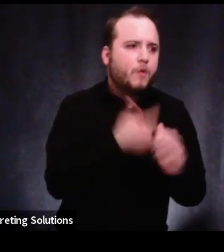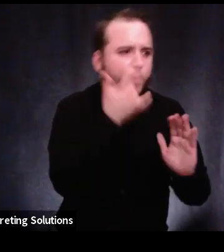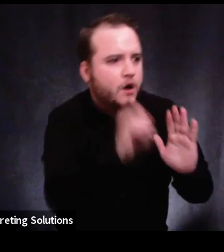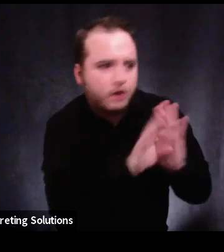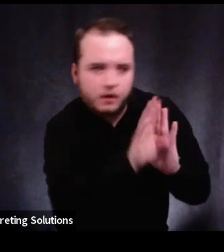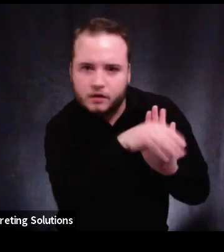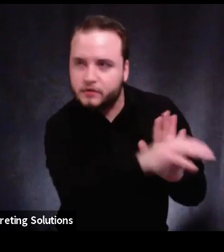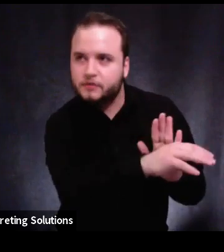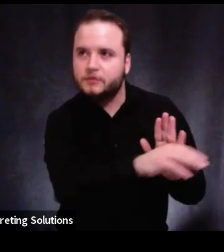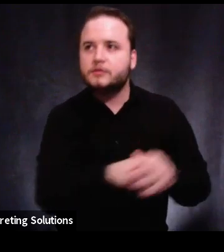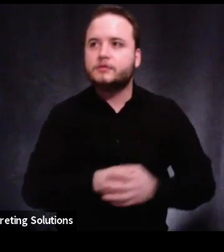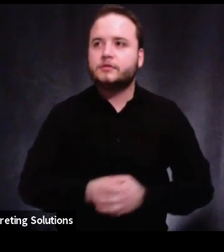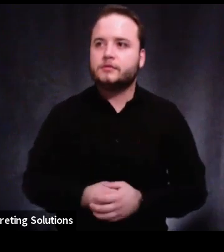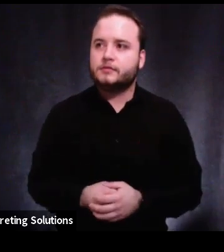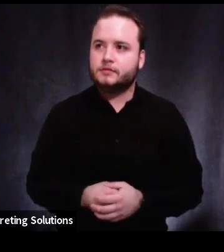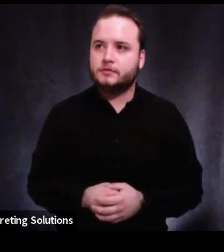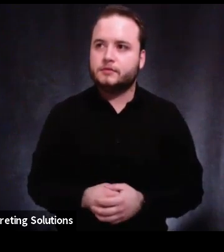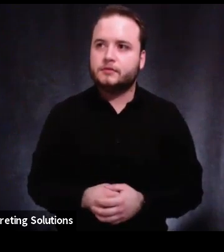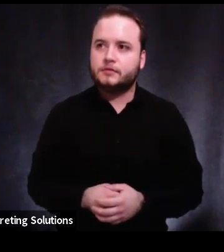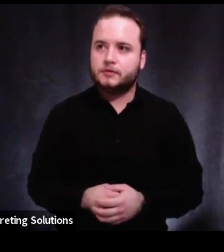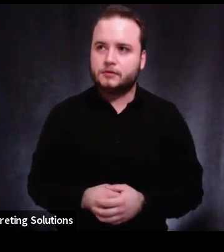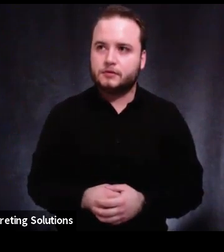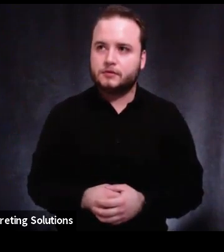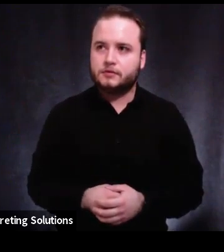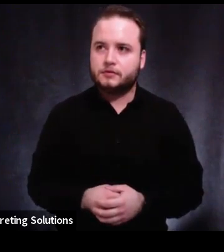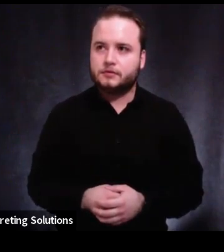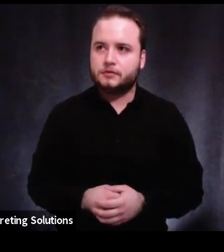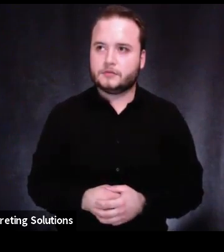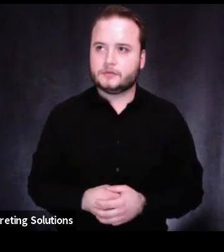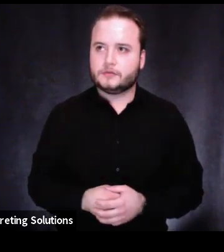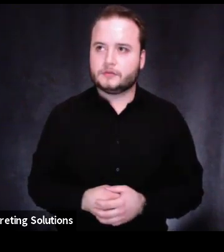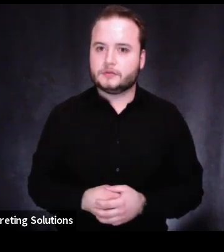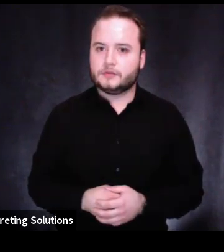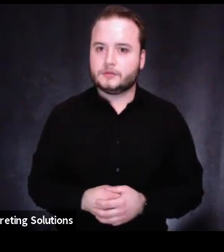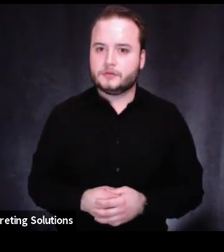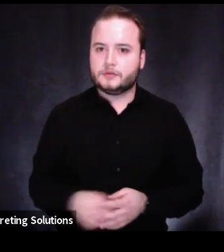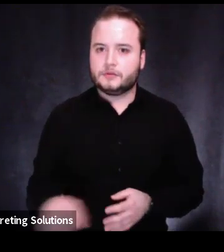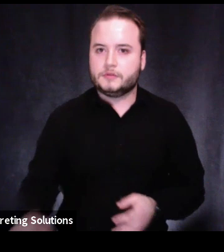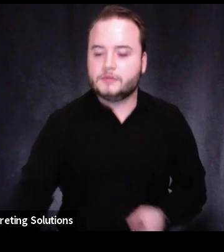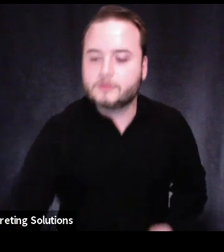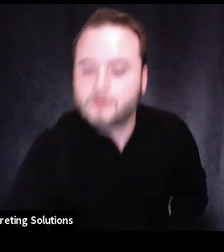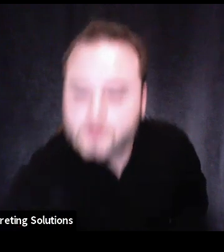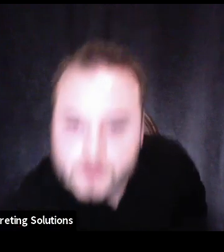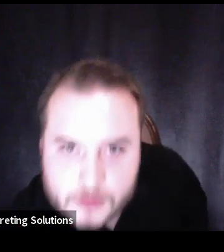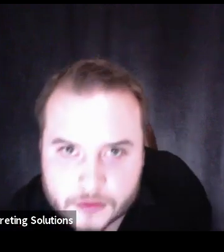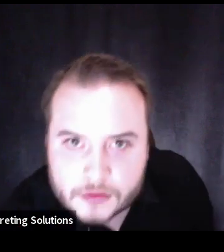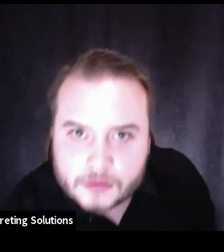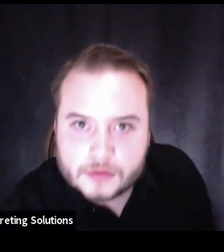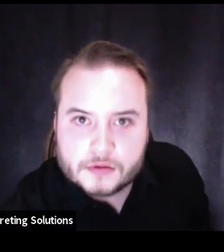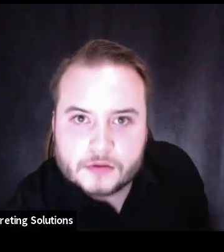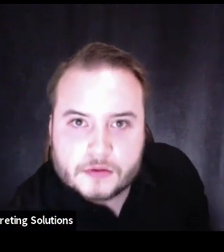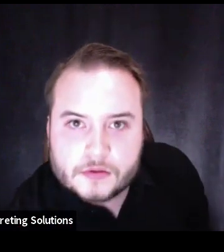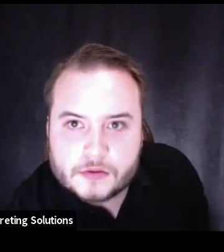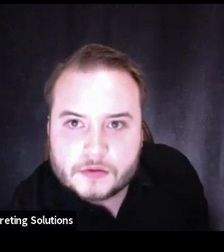and mortality related to the peak is a function of how effective hospitals can actually,